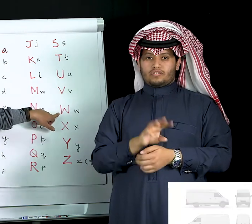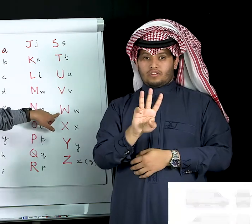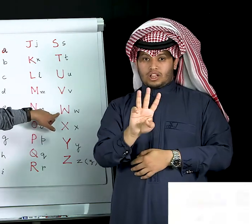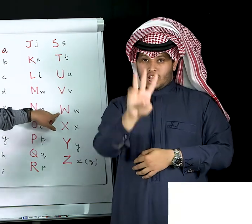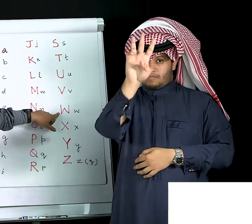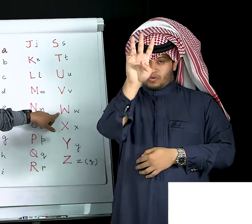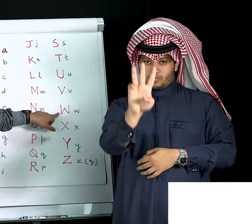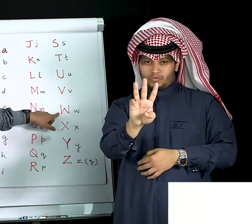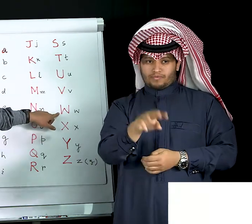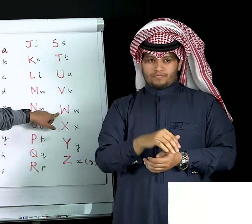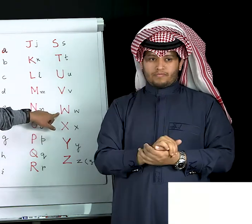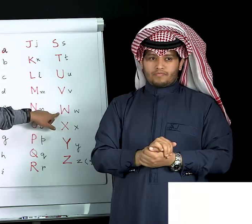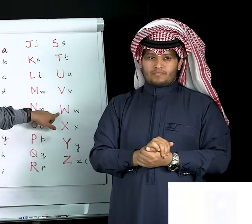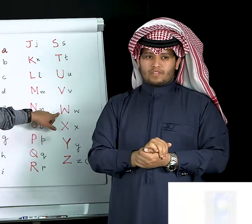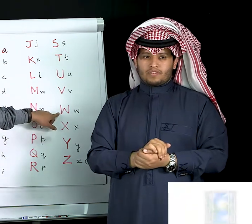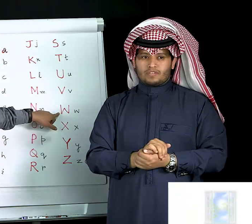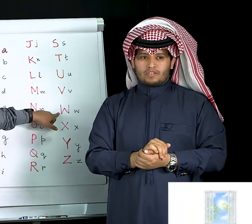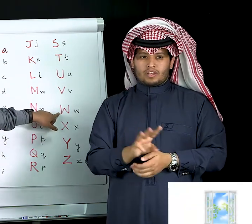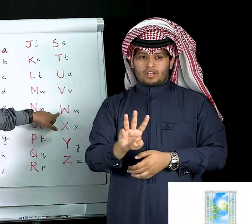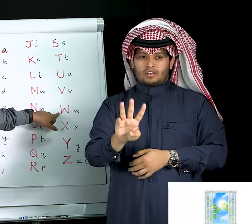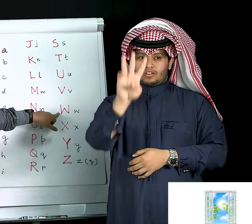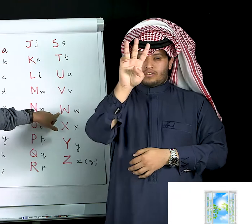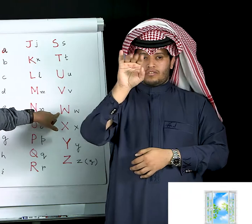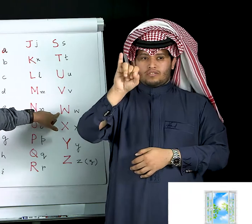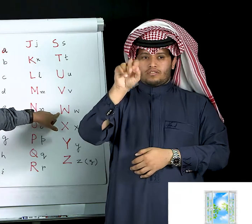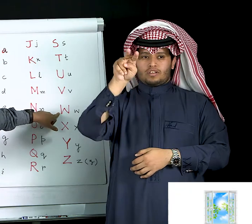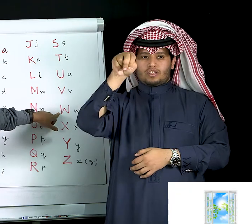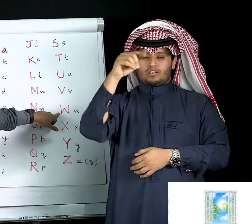W for window.